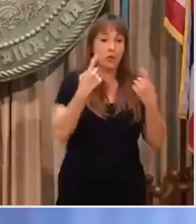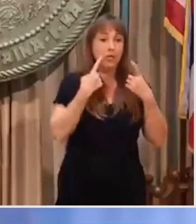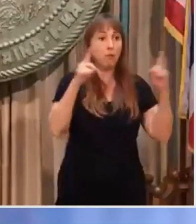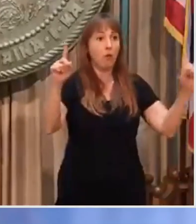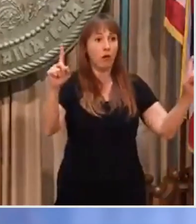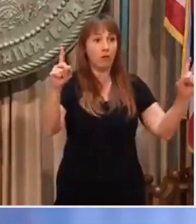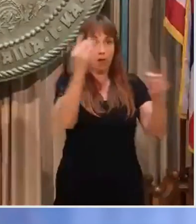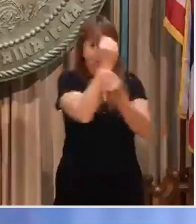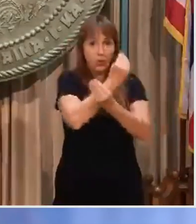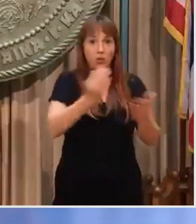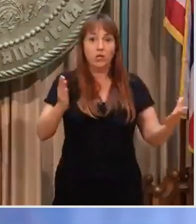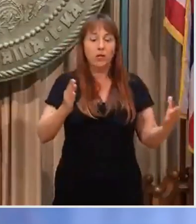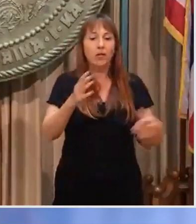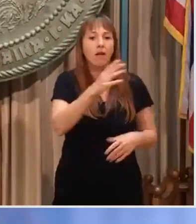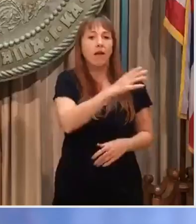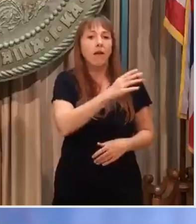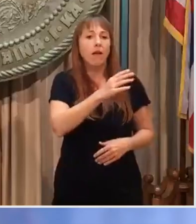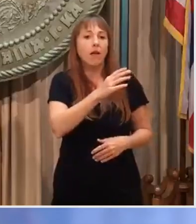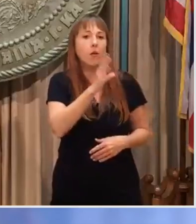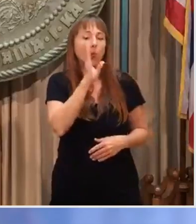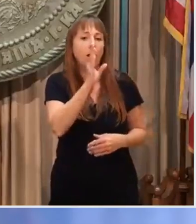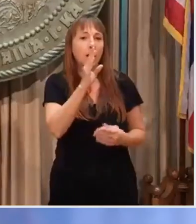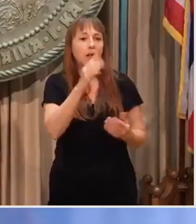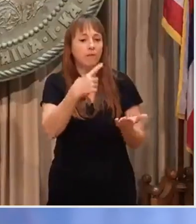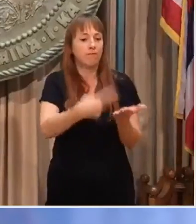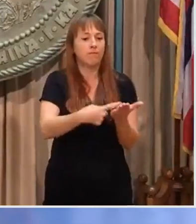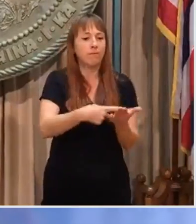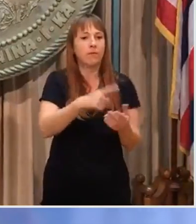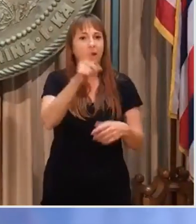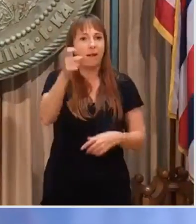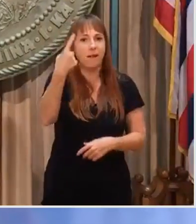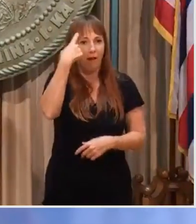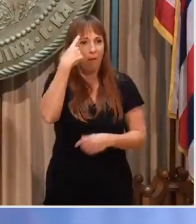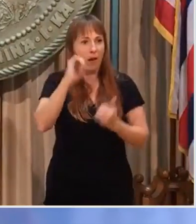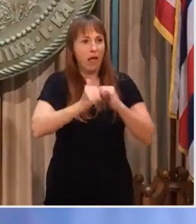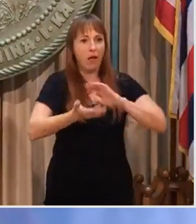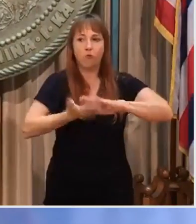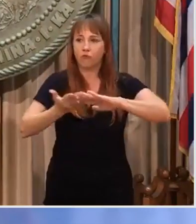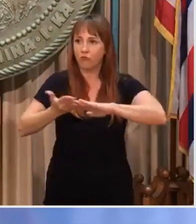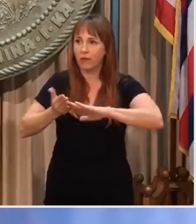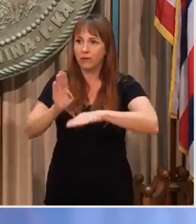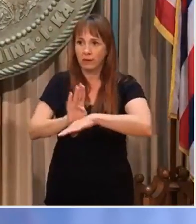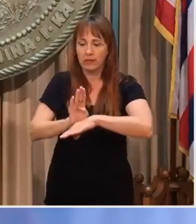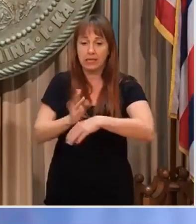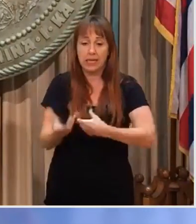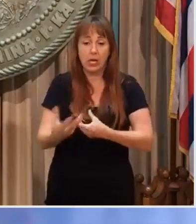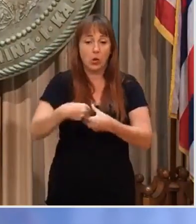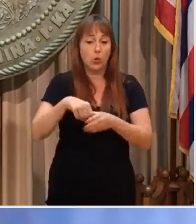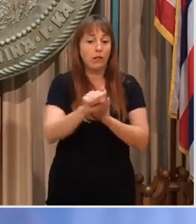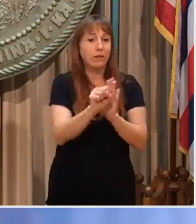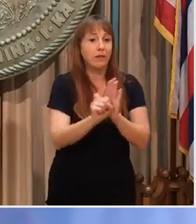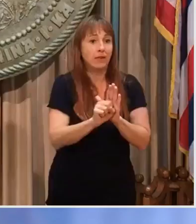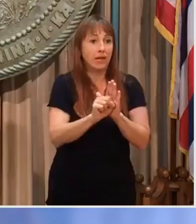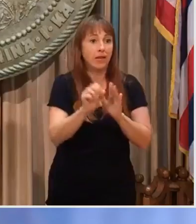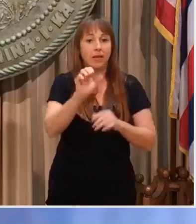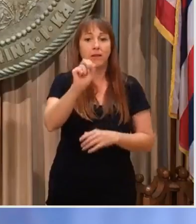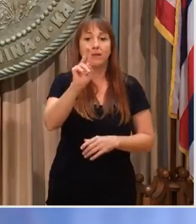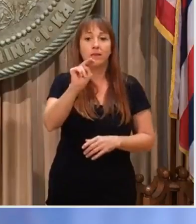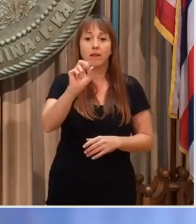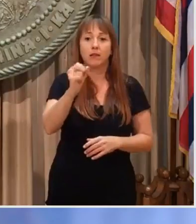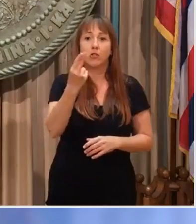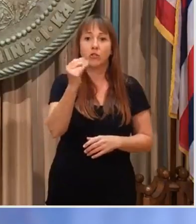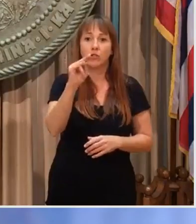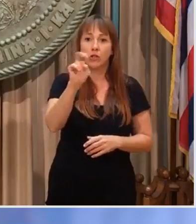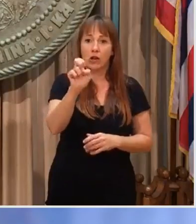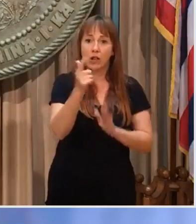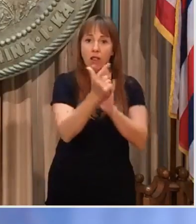proclamation also addresses government business operations, including the state's sunshine law